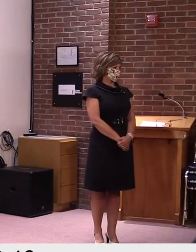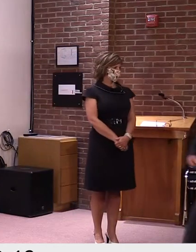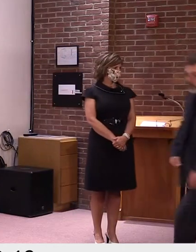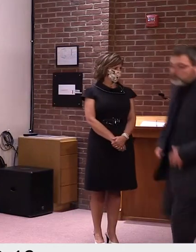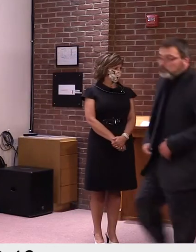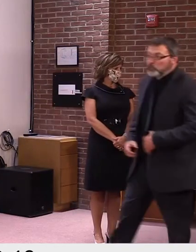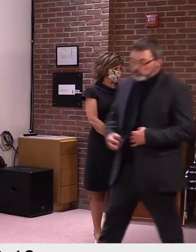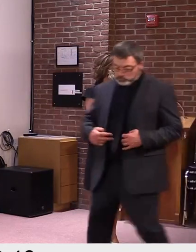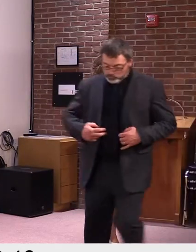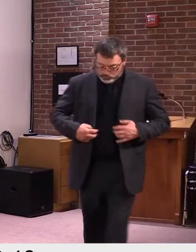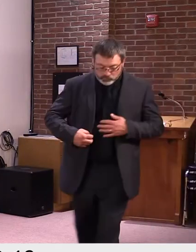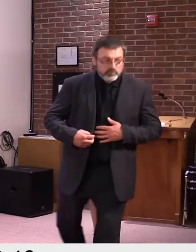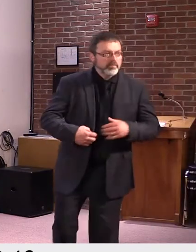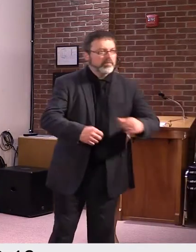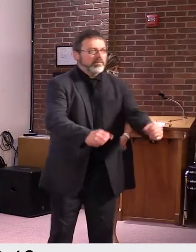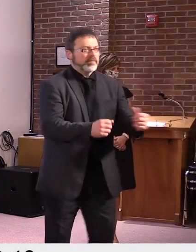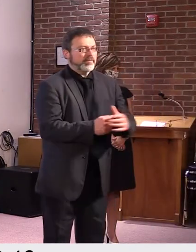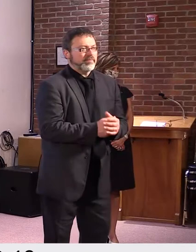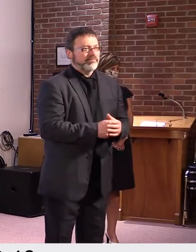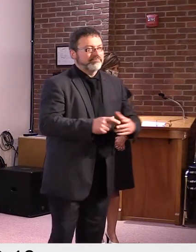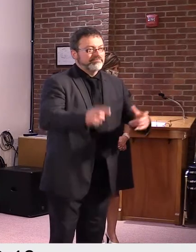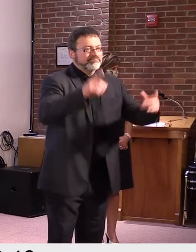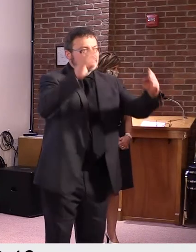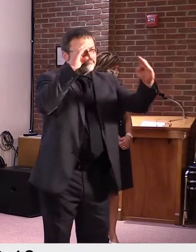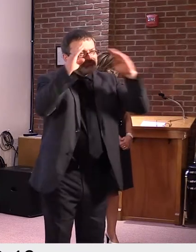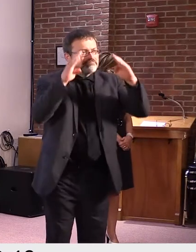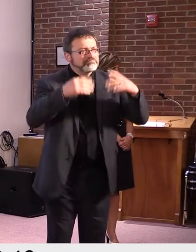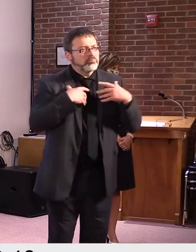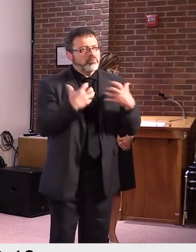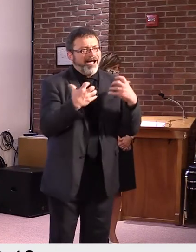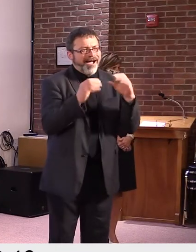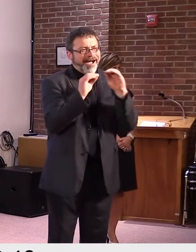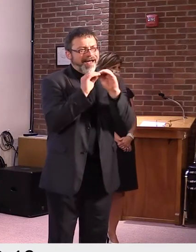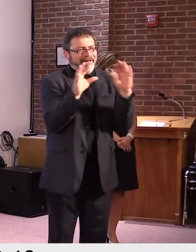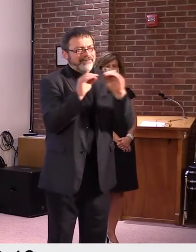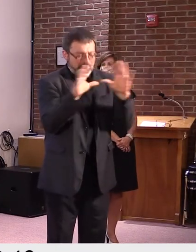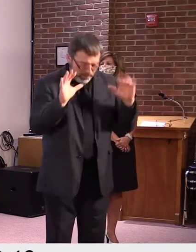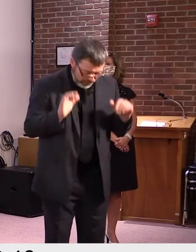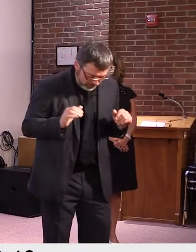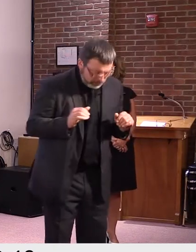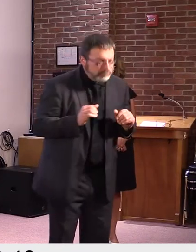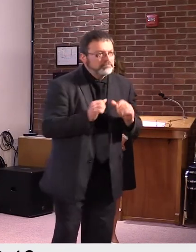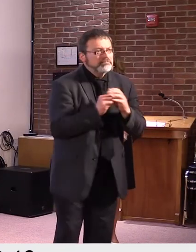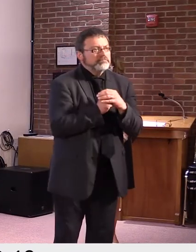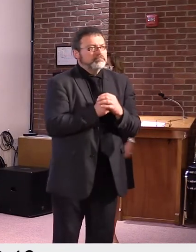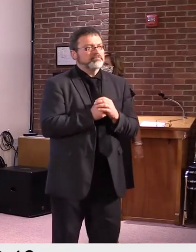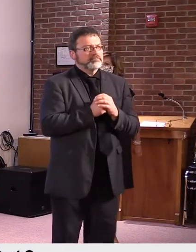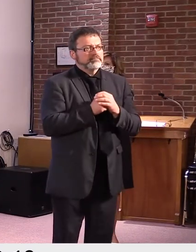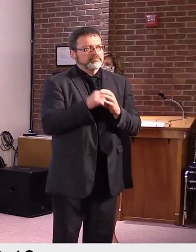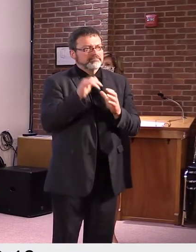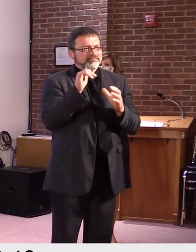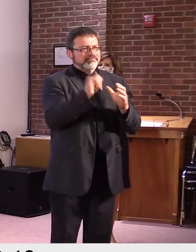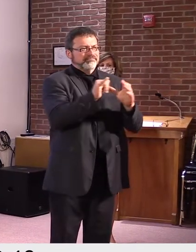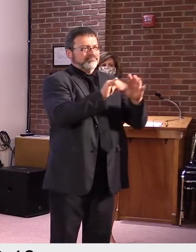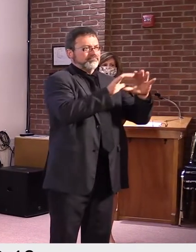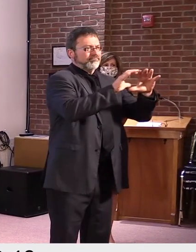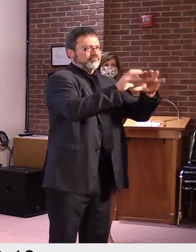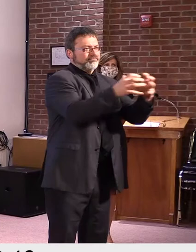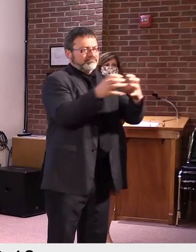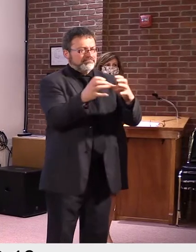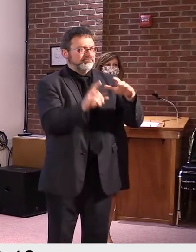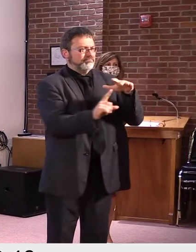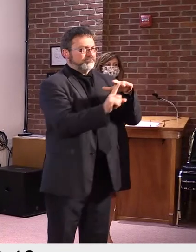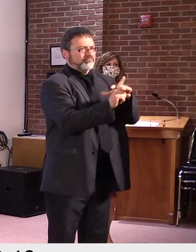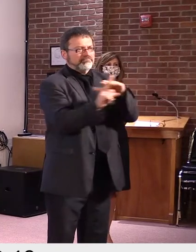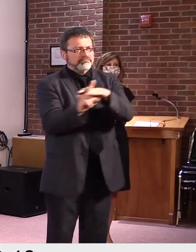Hi, I have a couple questions just to clarify a few details about these clusters that have come up. What kind of business is